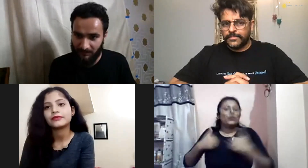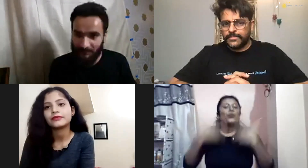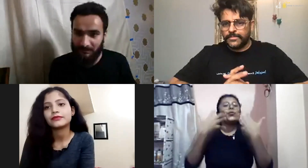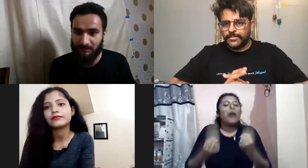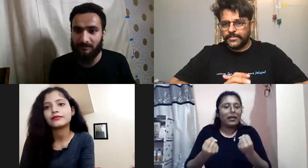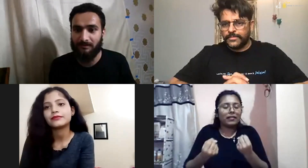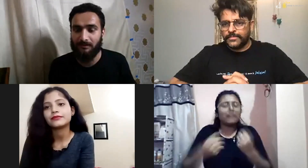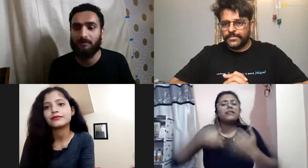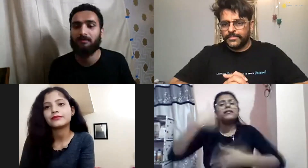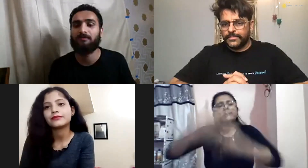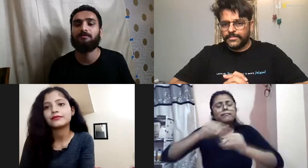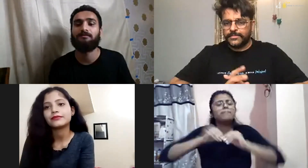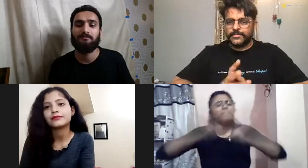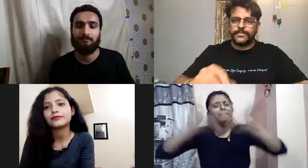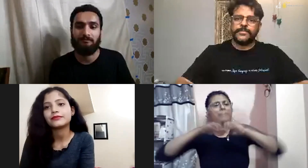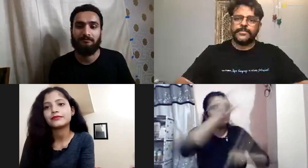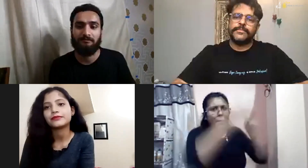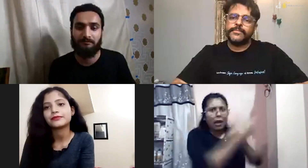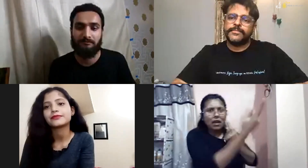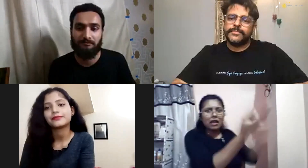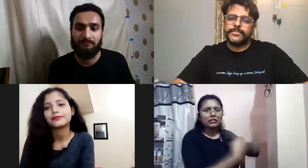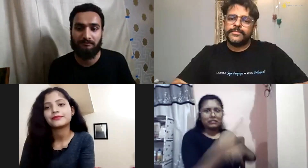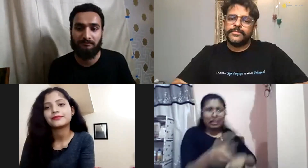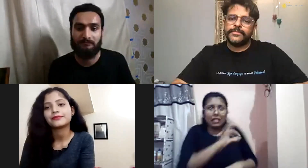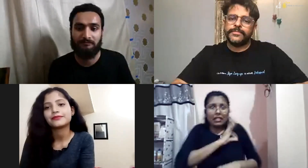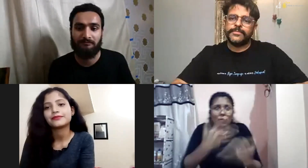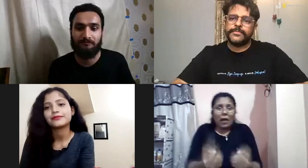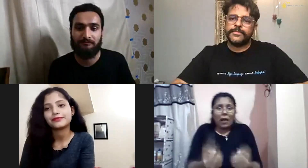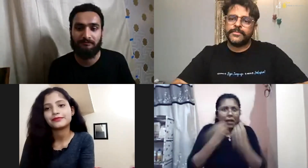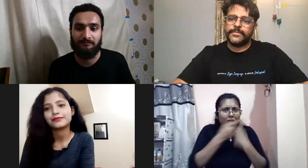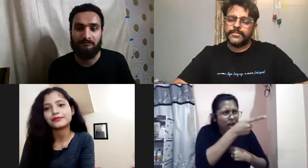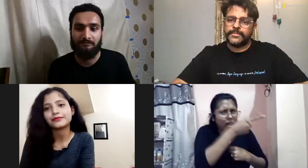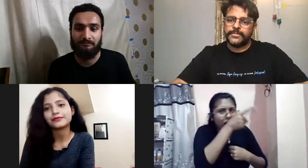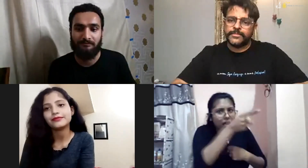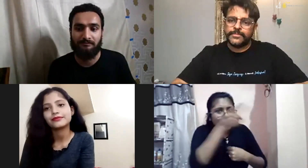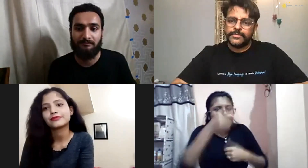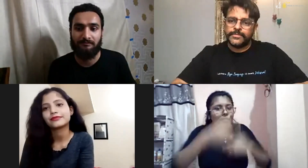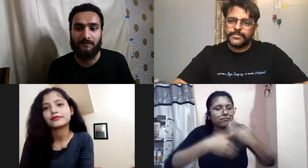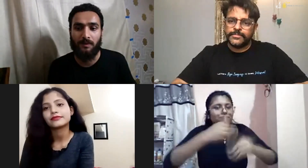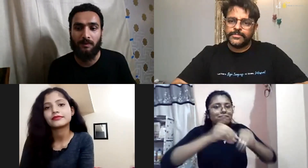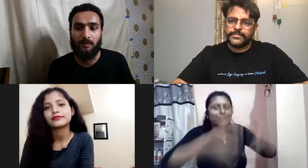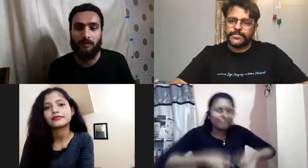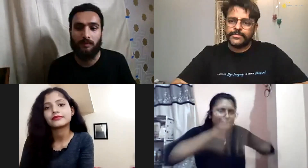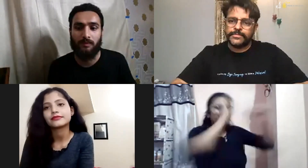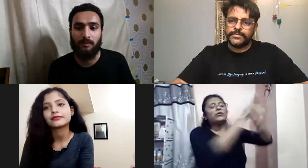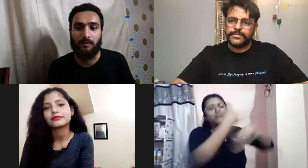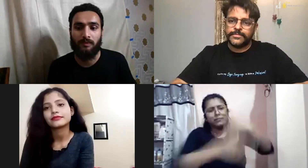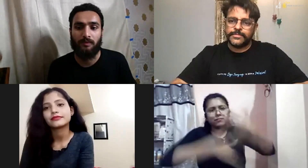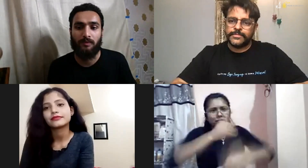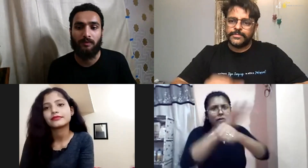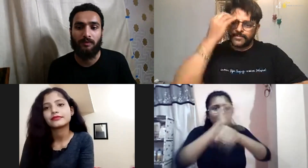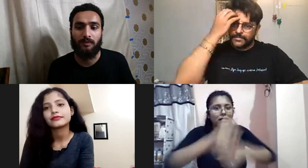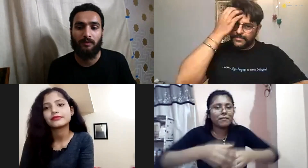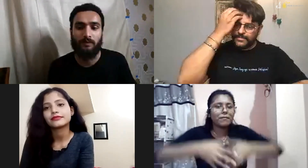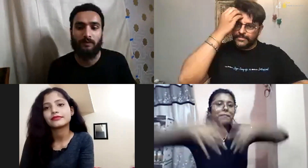did painting and I wanted to try some more things and explore new things. So then later on, I thought, okay, I